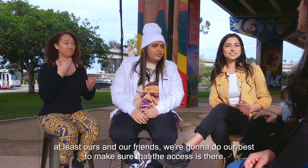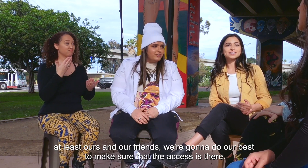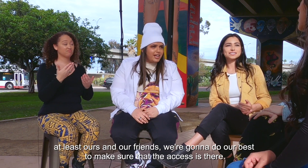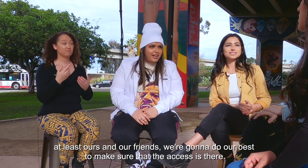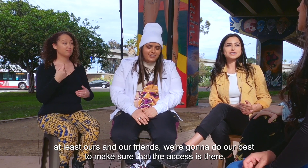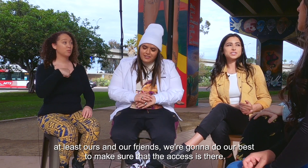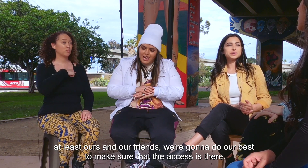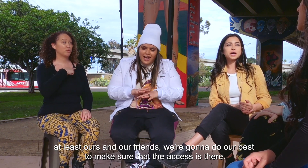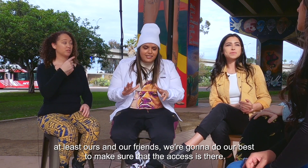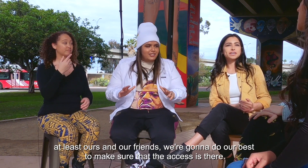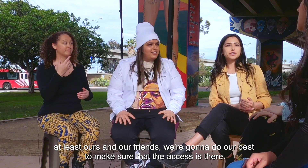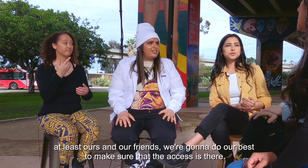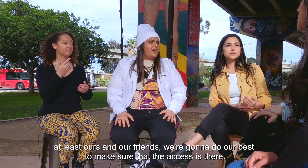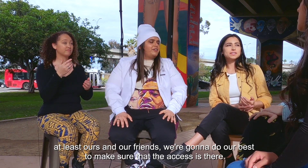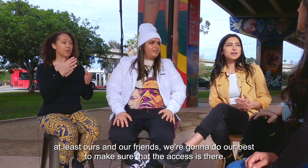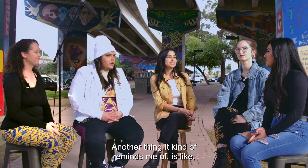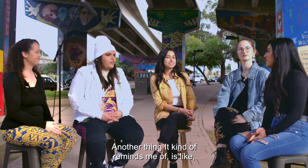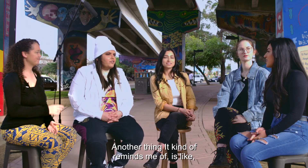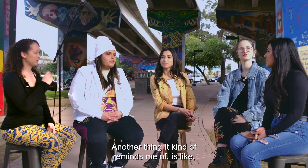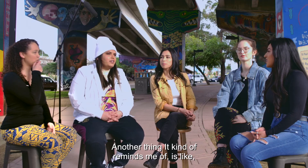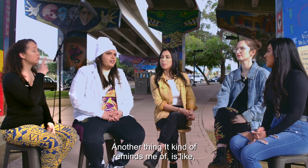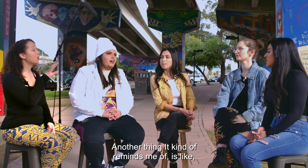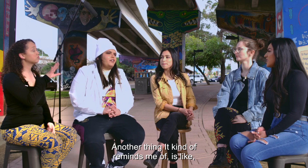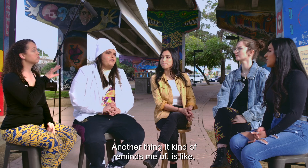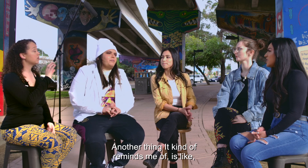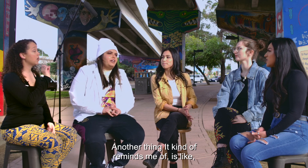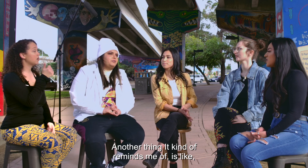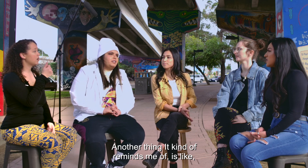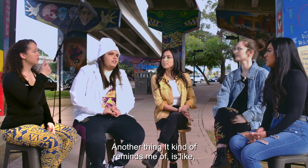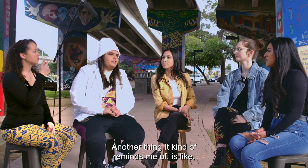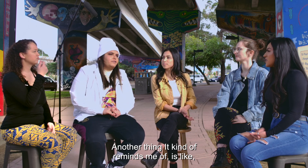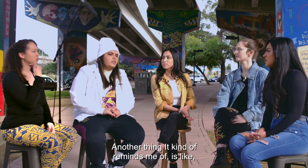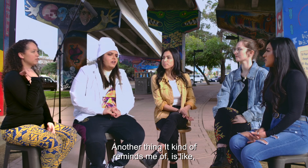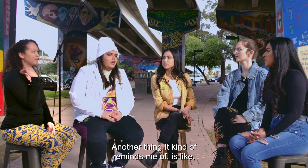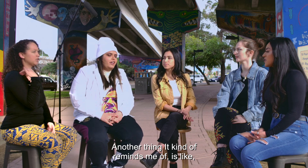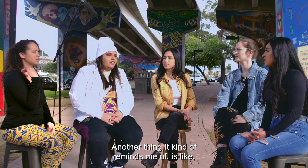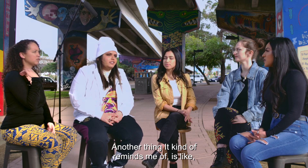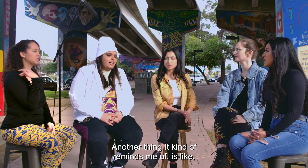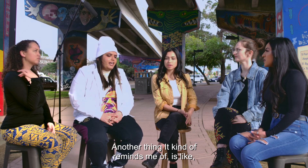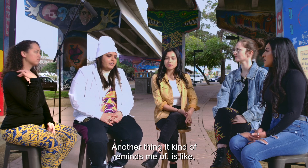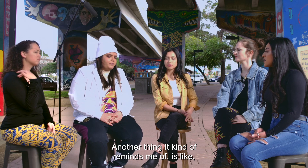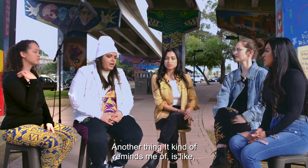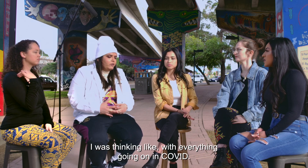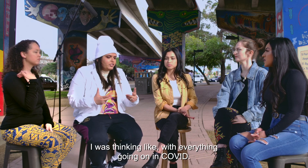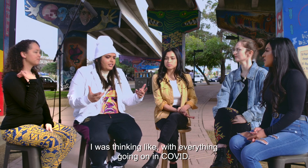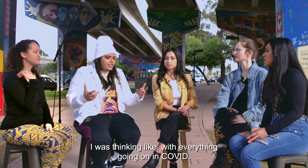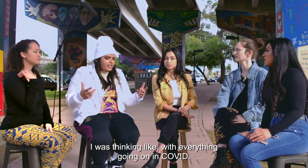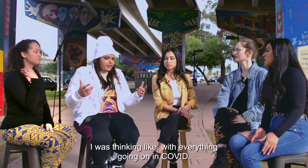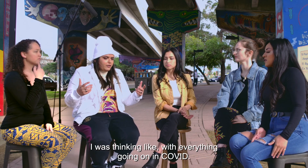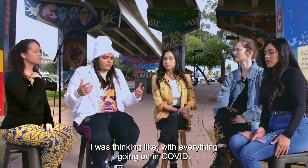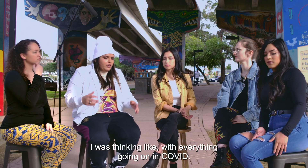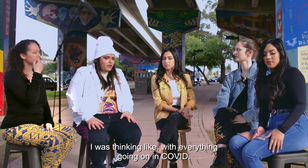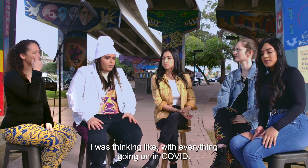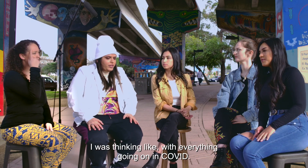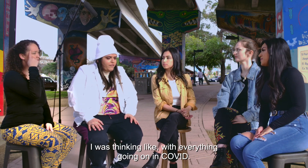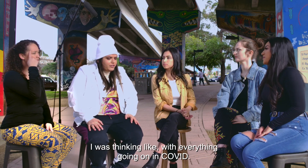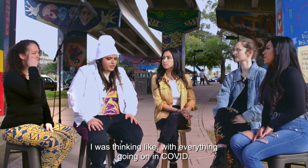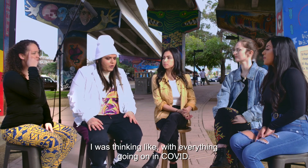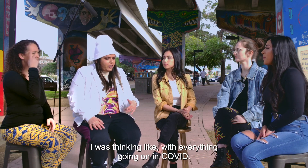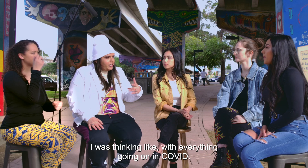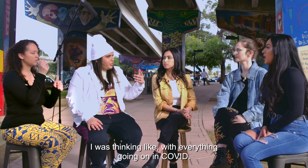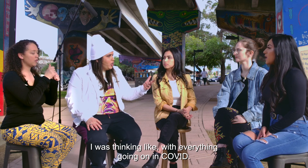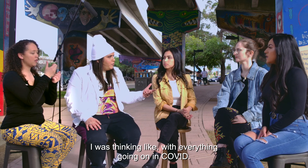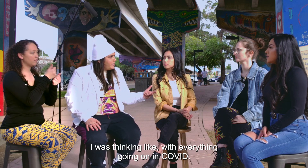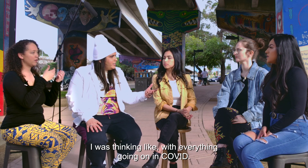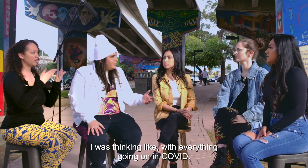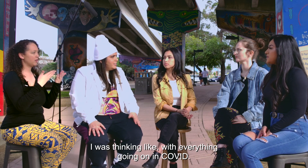to make sure that access is there. Another thing it kind of reminds me of is I was thinking with everything